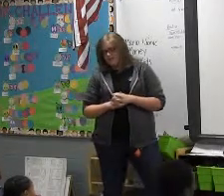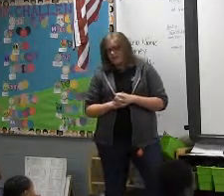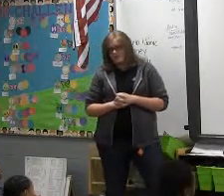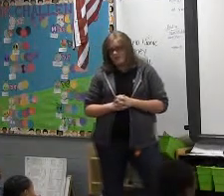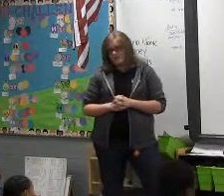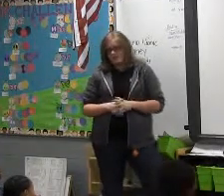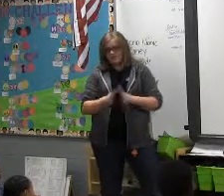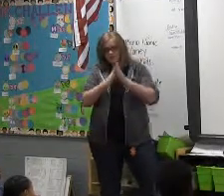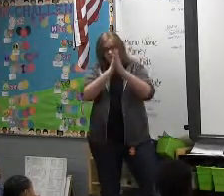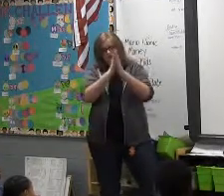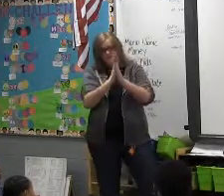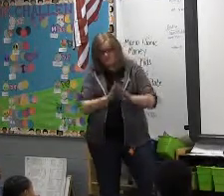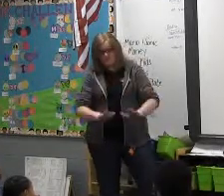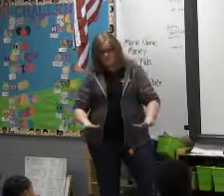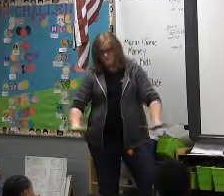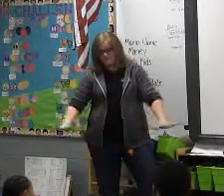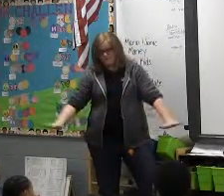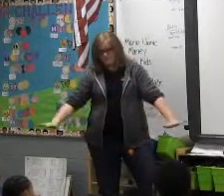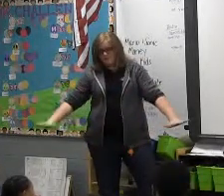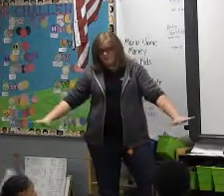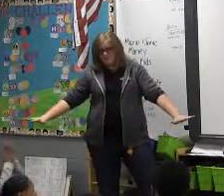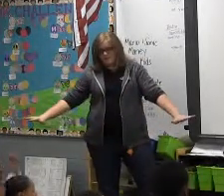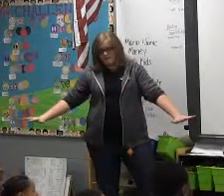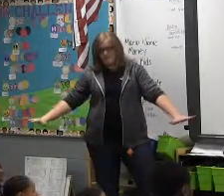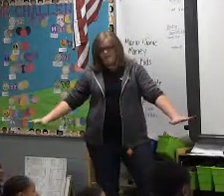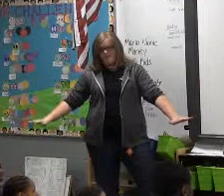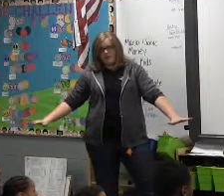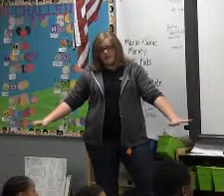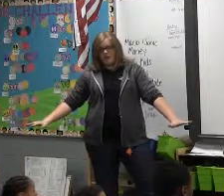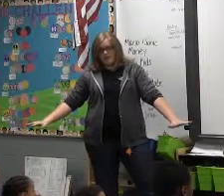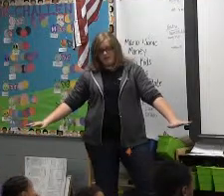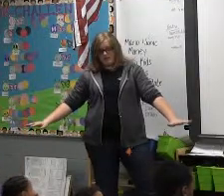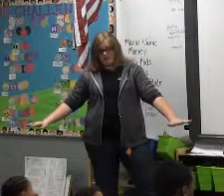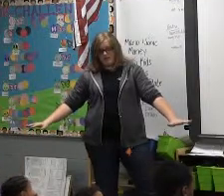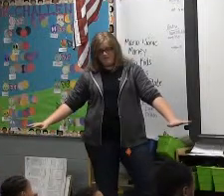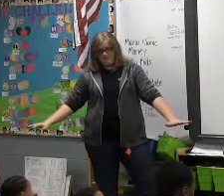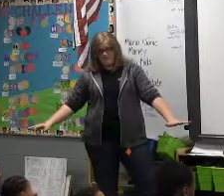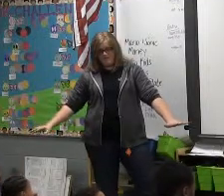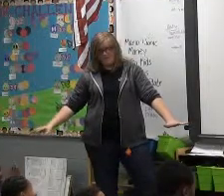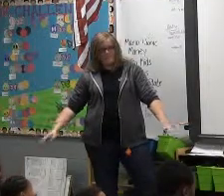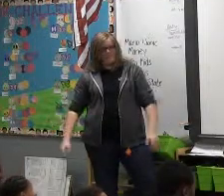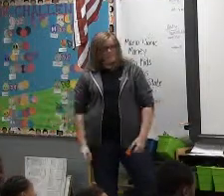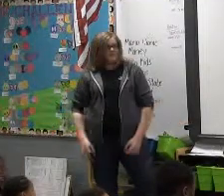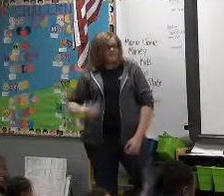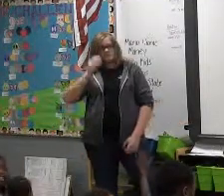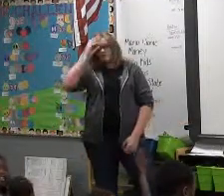loud, she could just do this. And that means quiet.